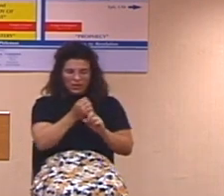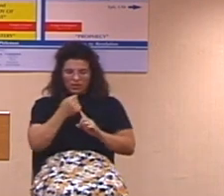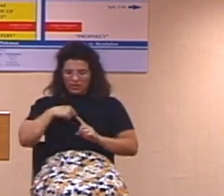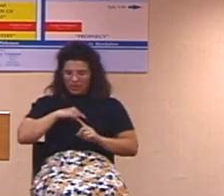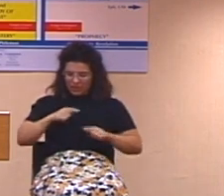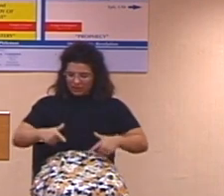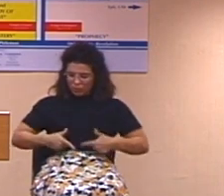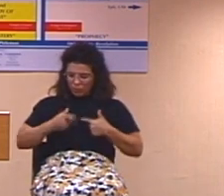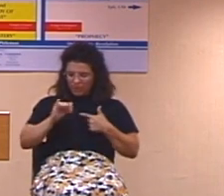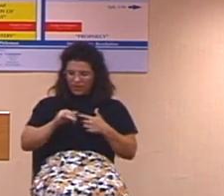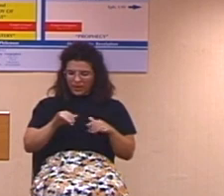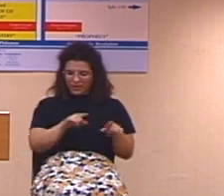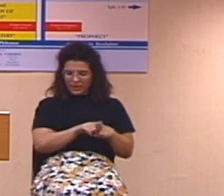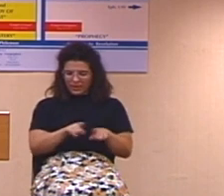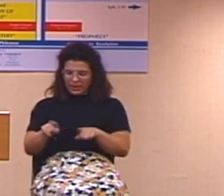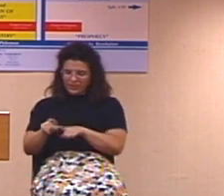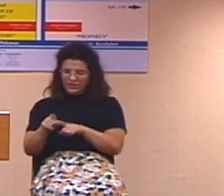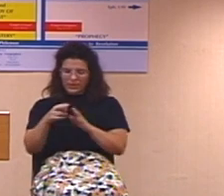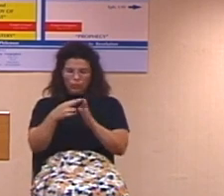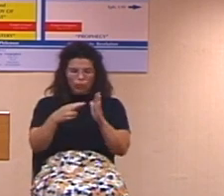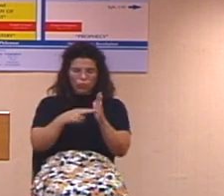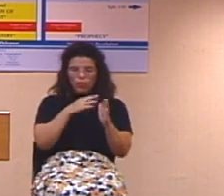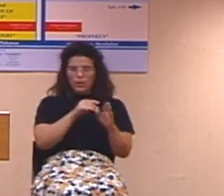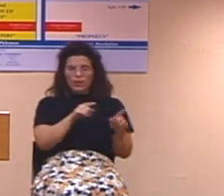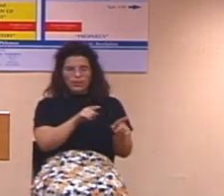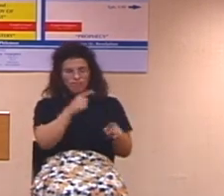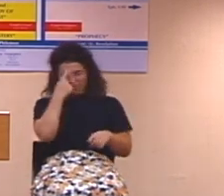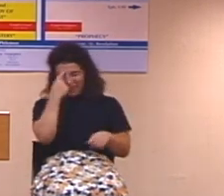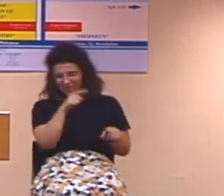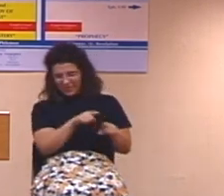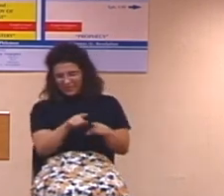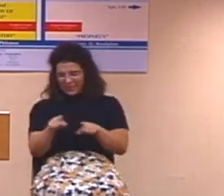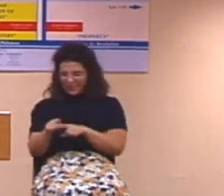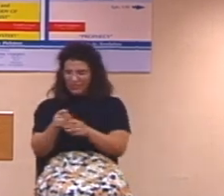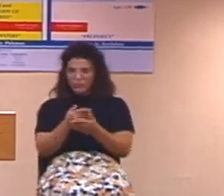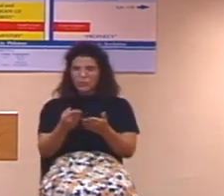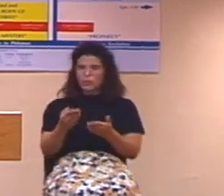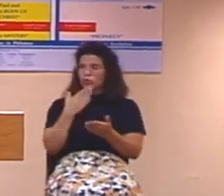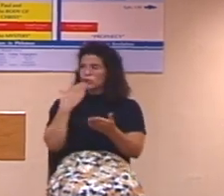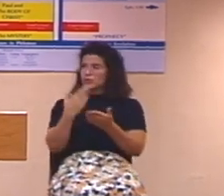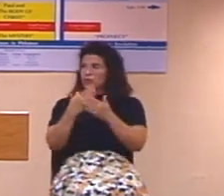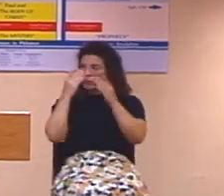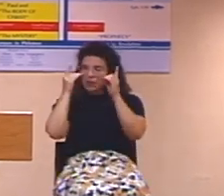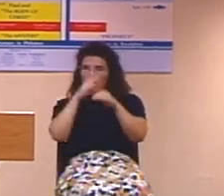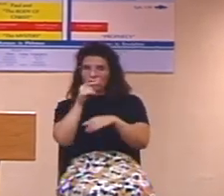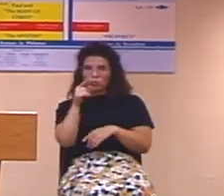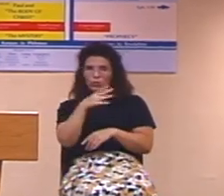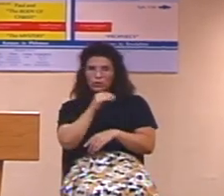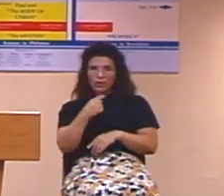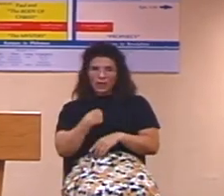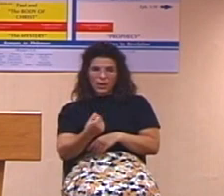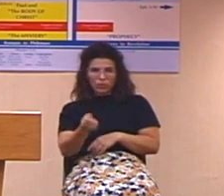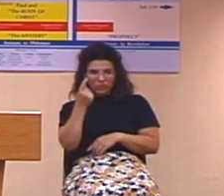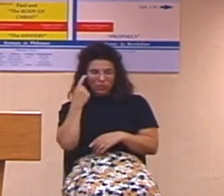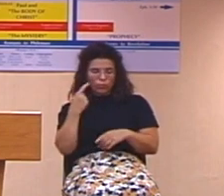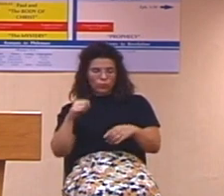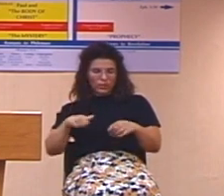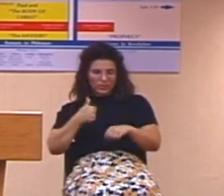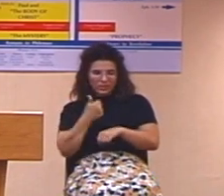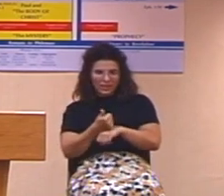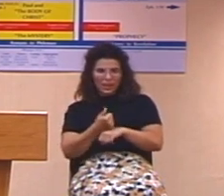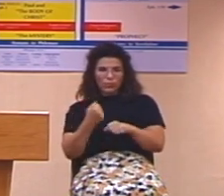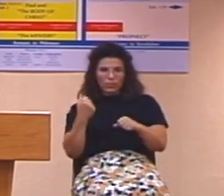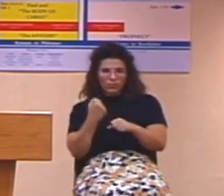same rule, let us mind the same thing. There are sound doctrines that you and I understand, we stand for, we fight over,